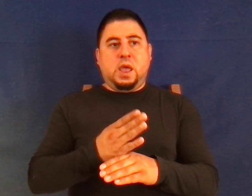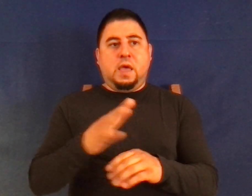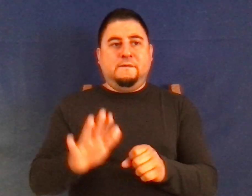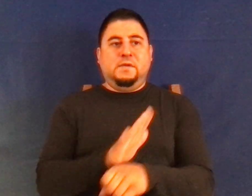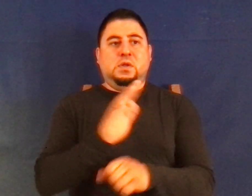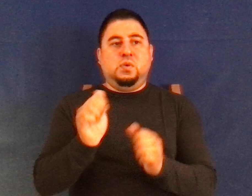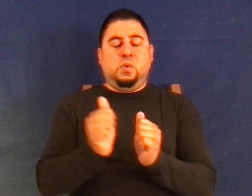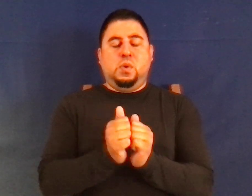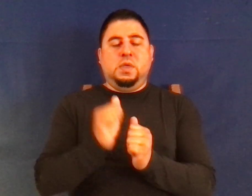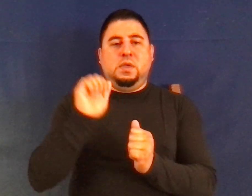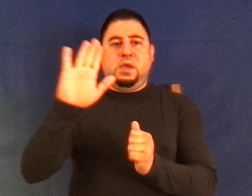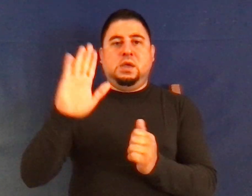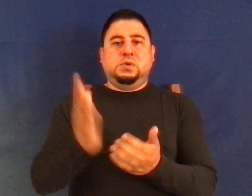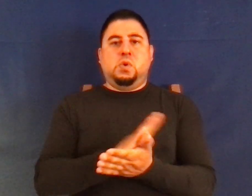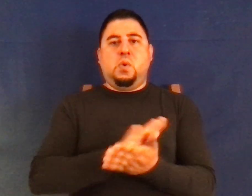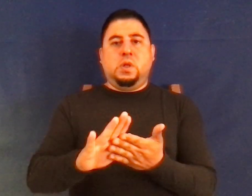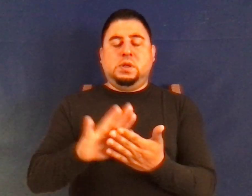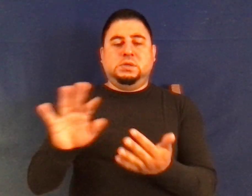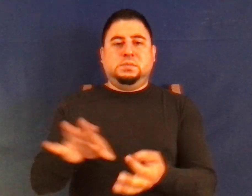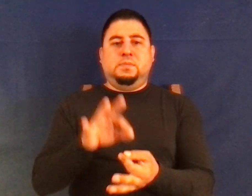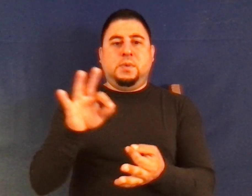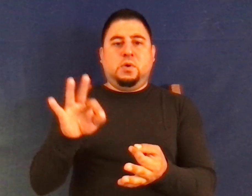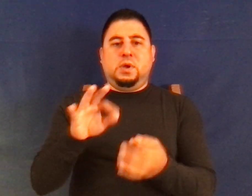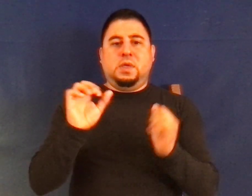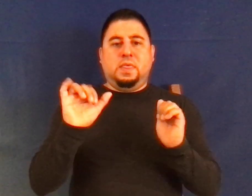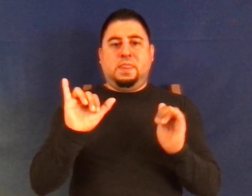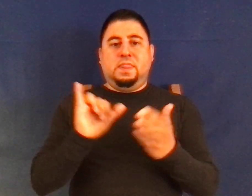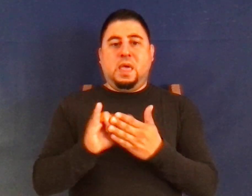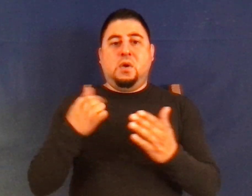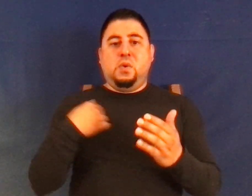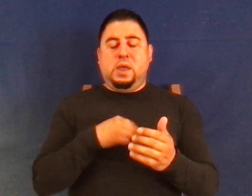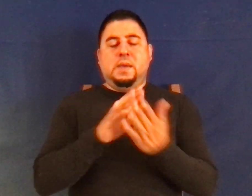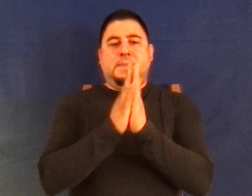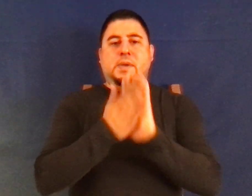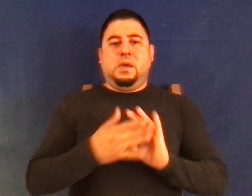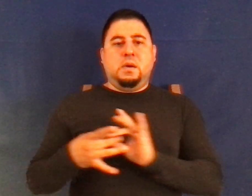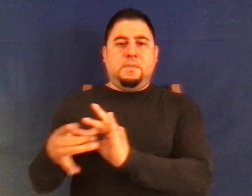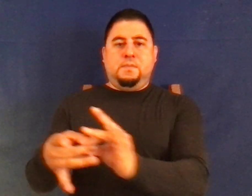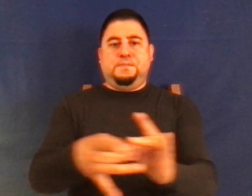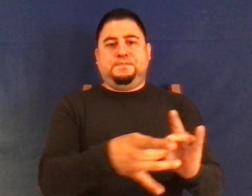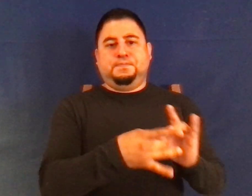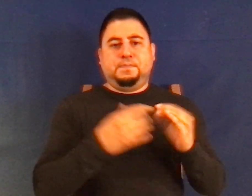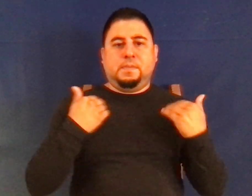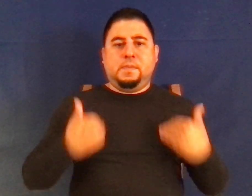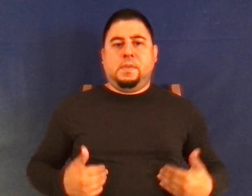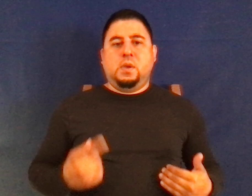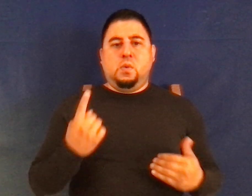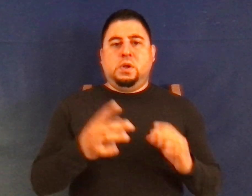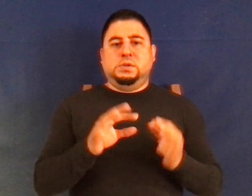with his Holy Spirit, that we may become one body, one spirit in